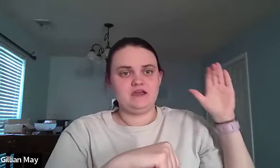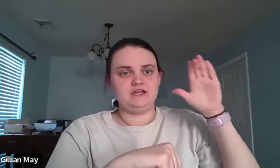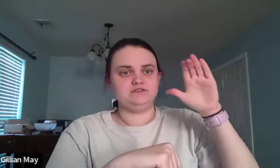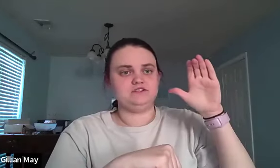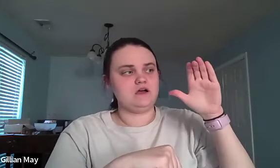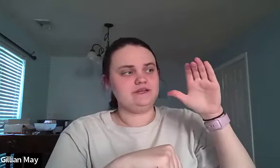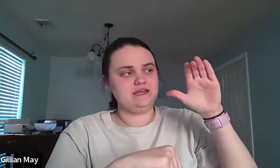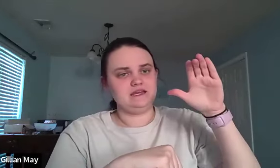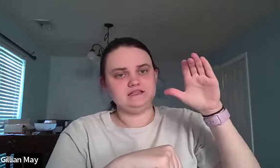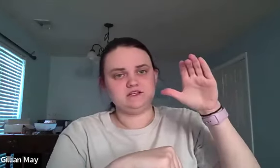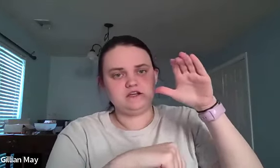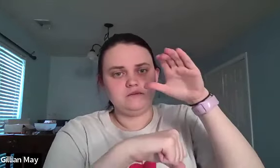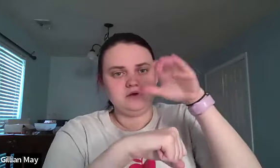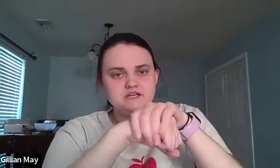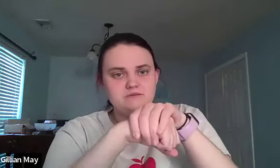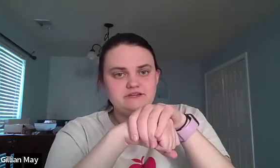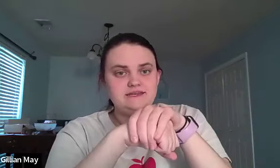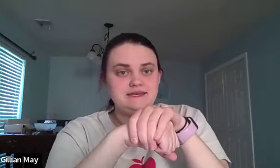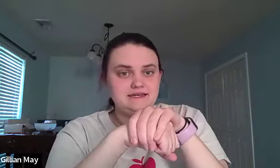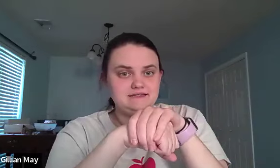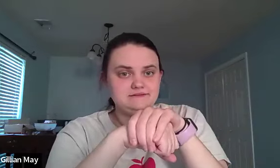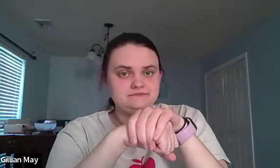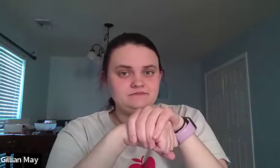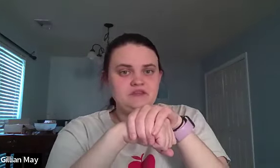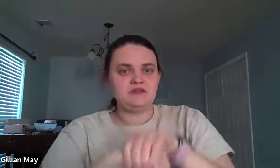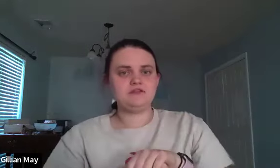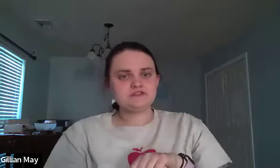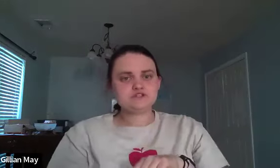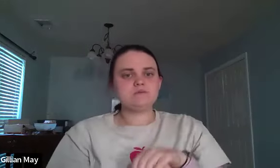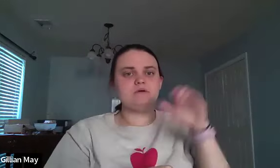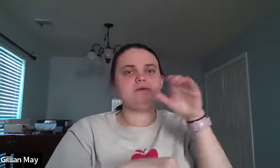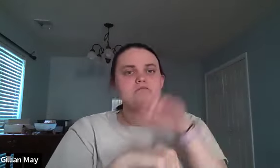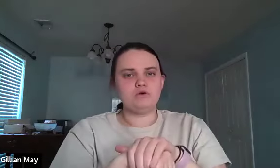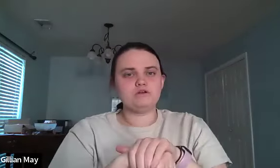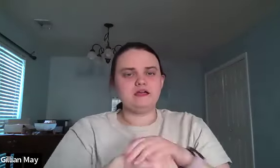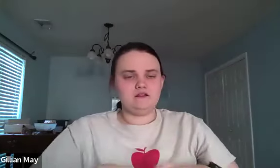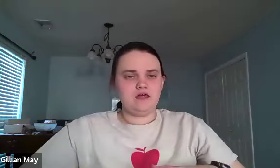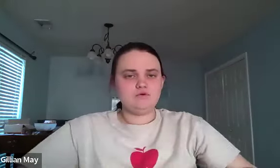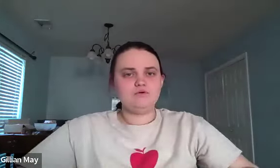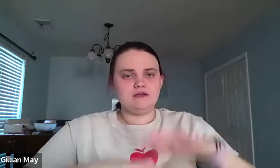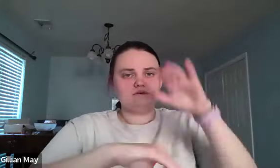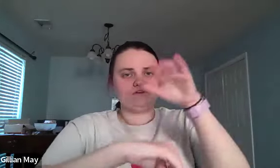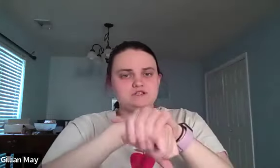and your dominant hand is going to come on top of it. Night. Now this is going to be probably more like level, like with your